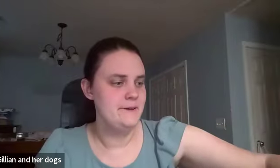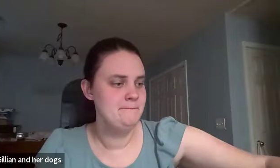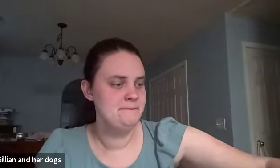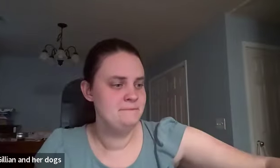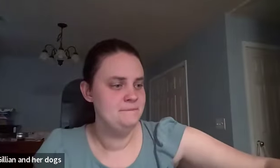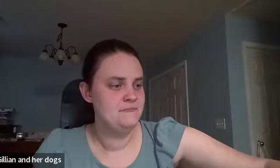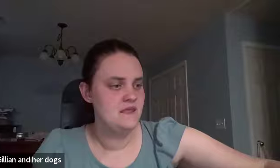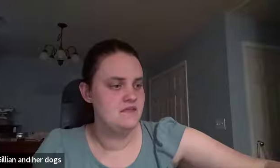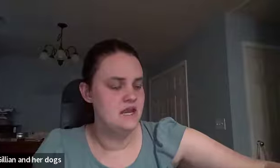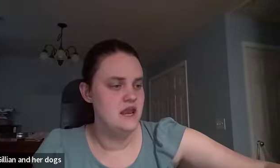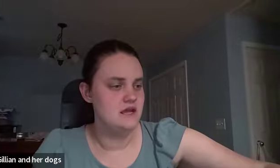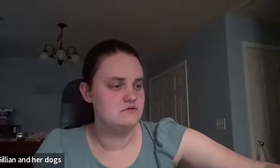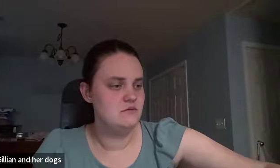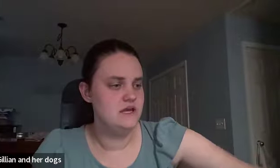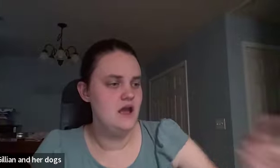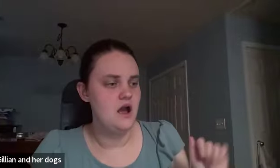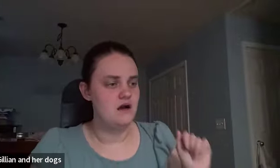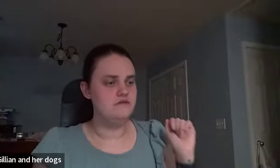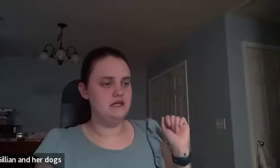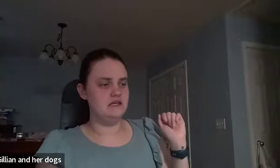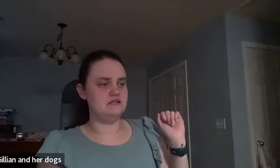Okay. The next one we have is